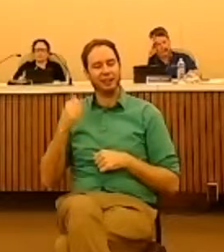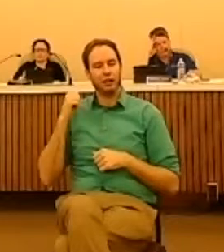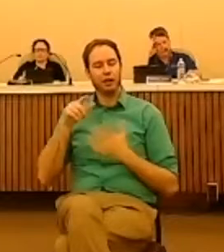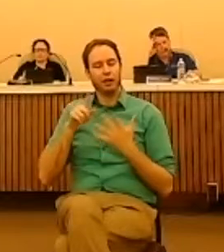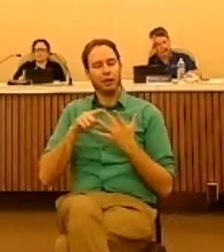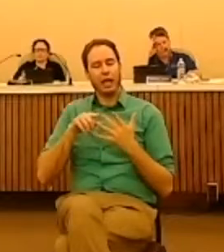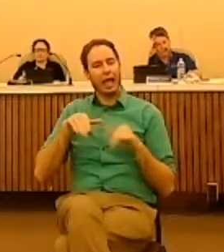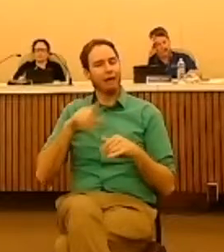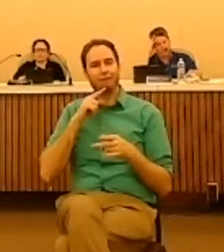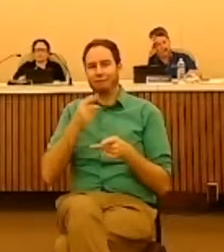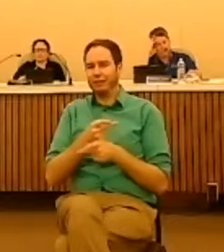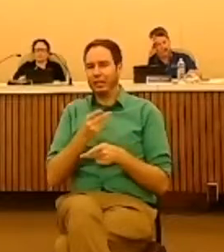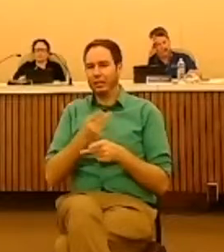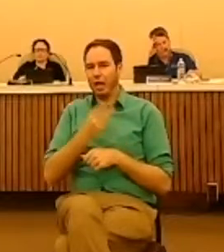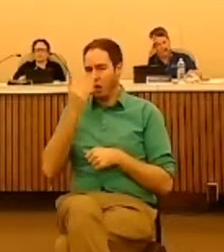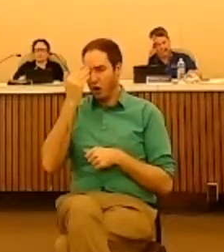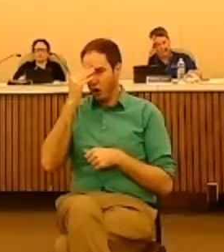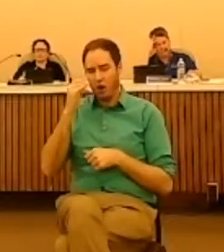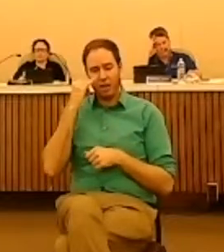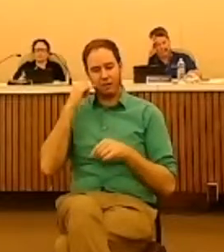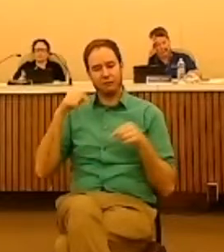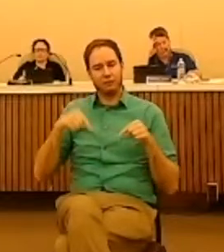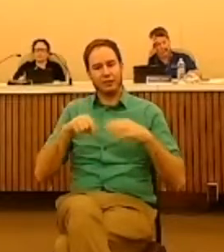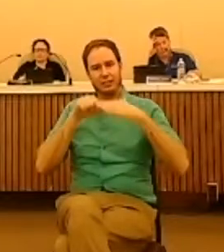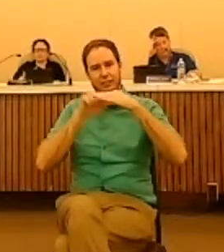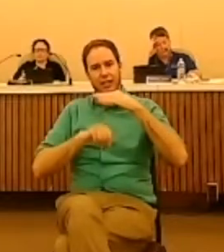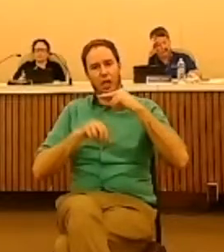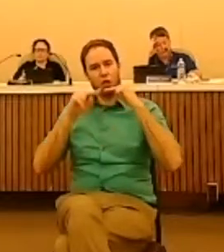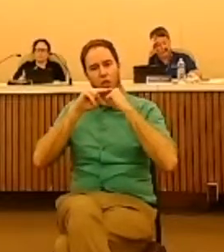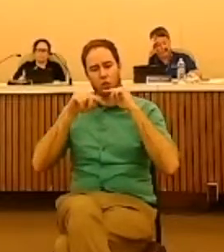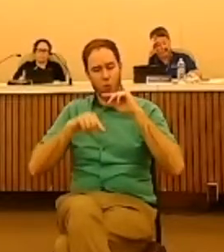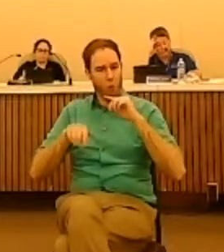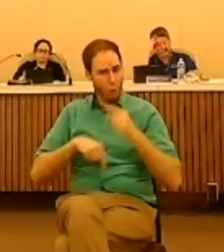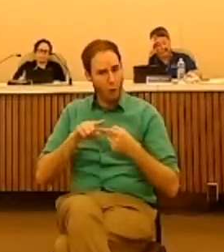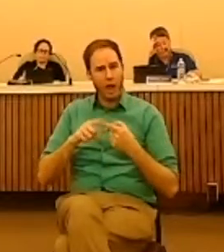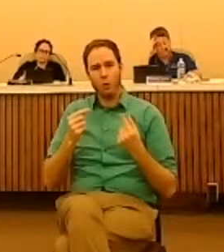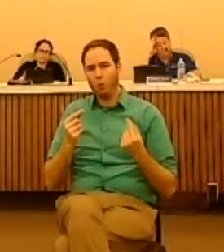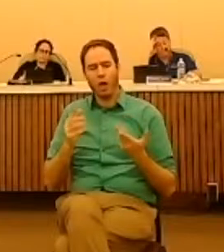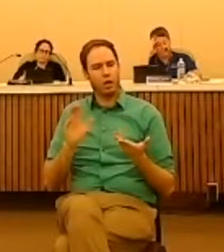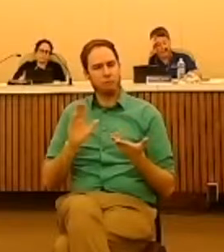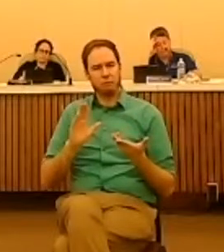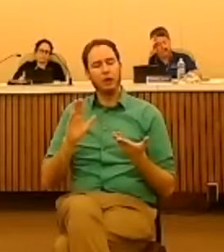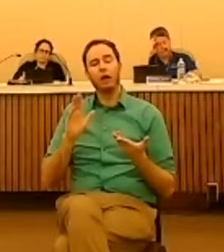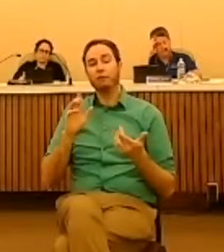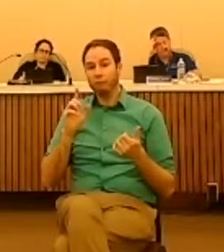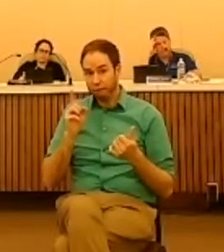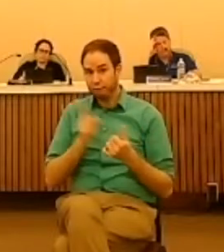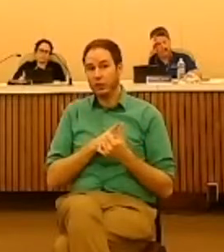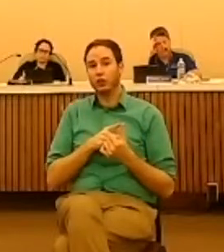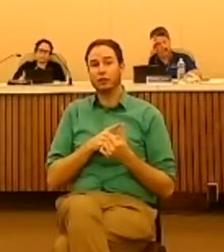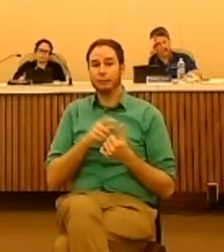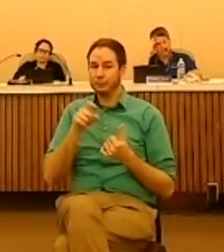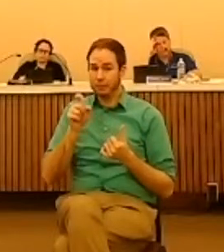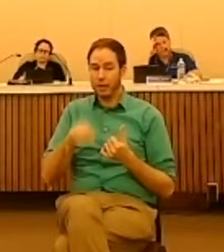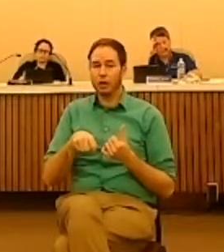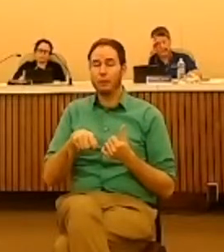going to do with that. We don't know whether we're going to do that. I mean, for that to happen, there's a